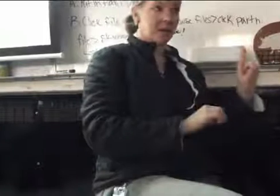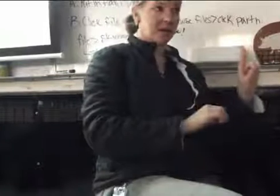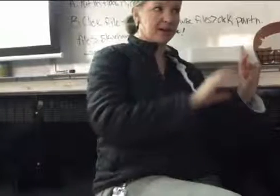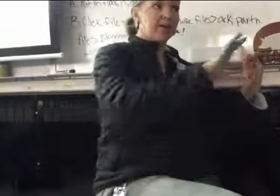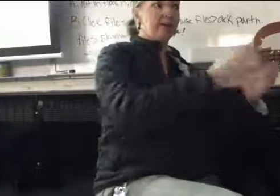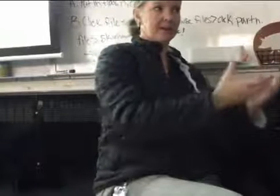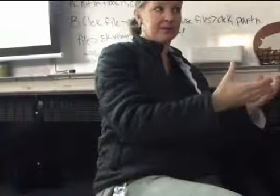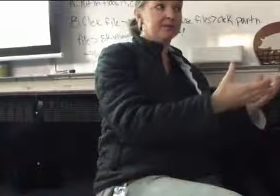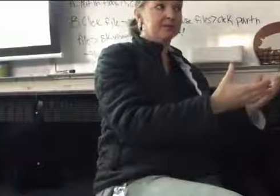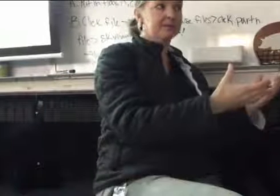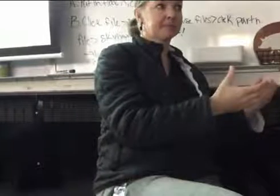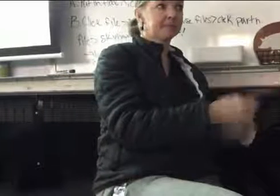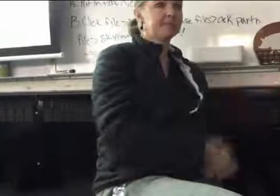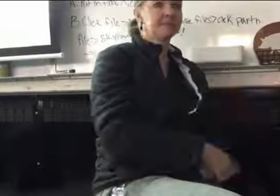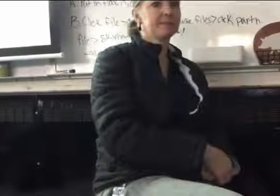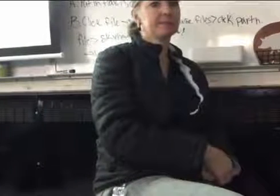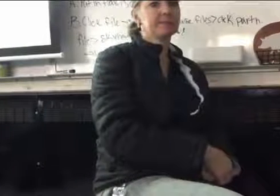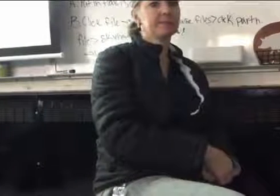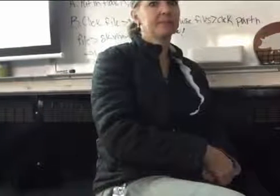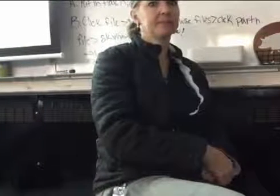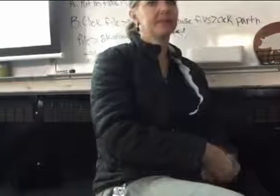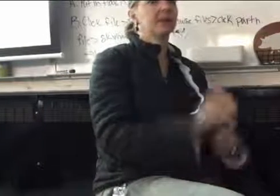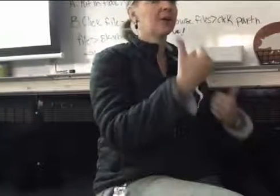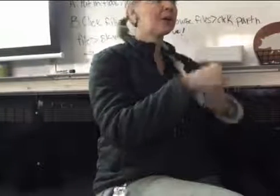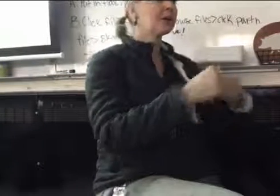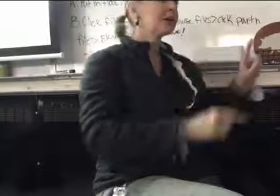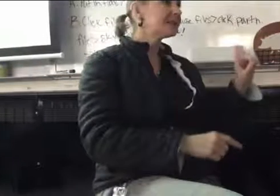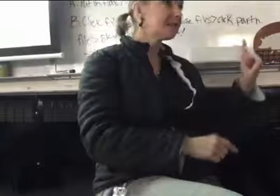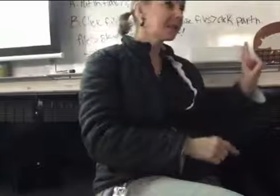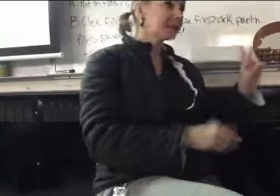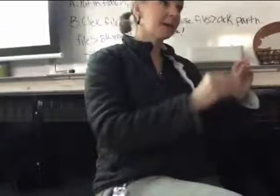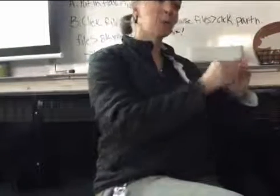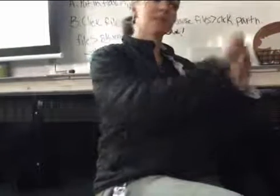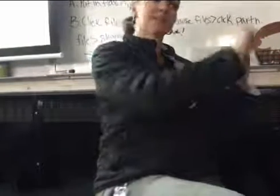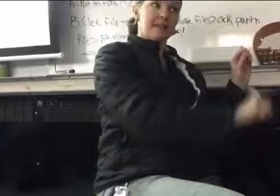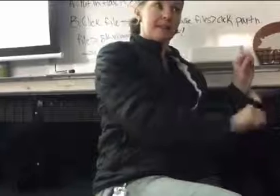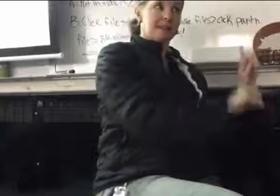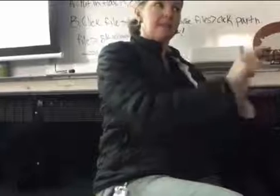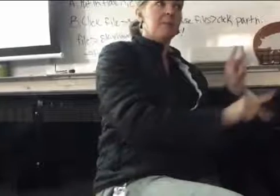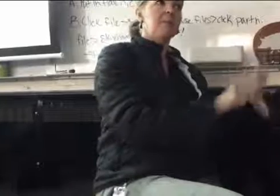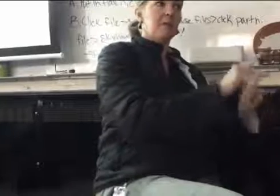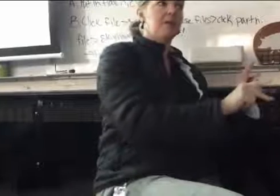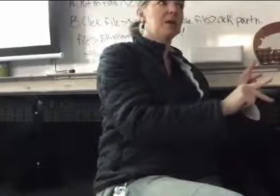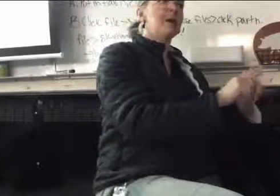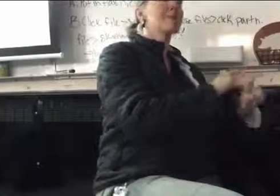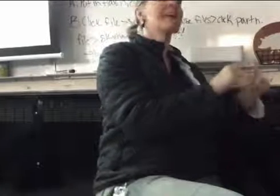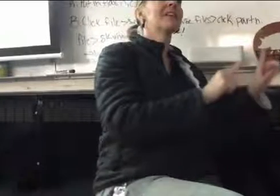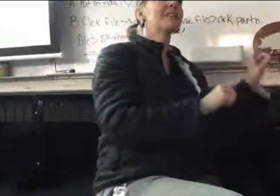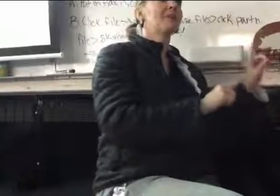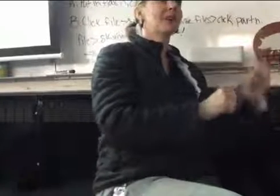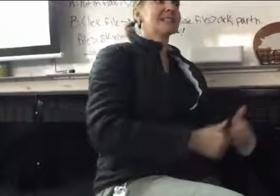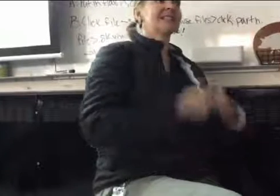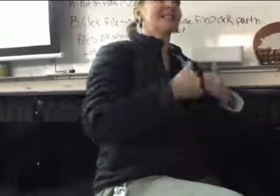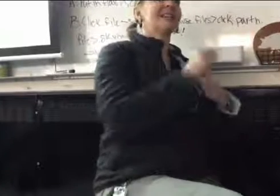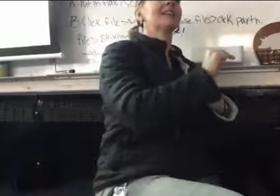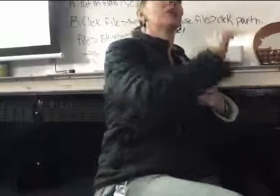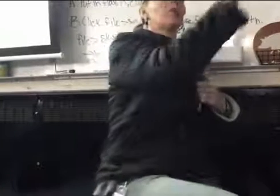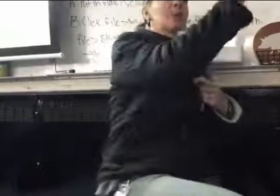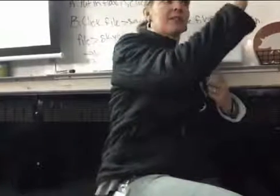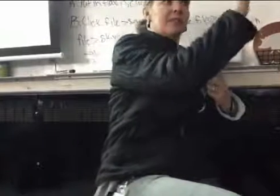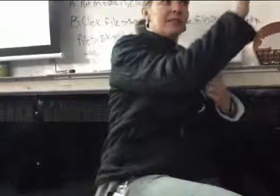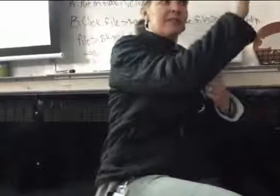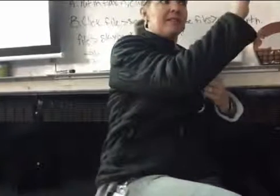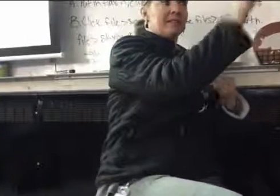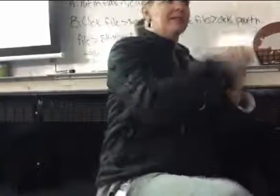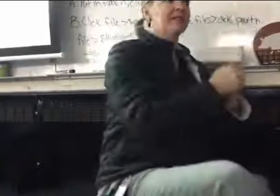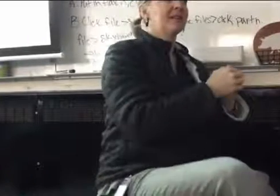Party. Now, remember, Democrats are going to be more southern. So these are Democrats living in the north that say that they want, and if you will